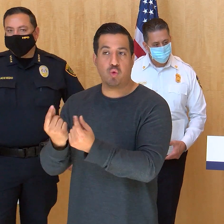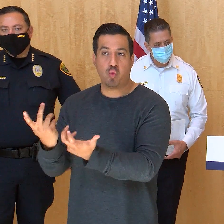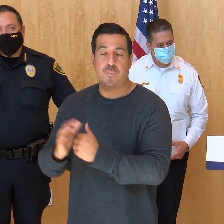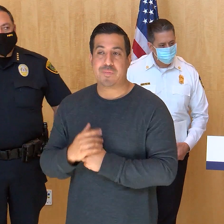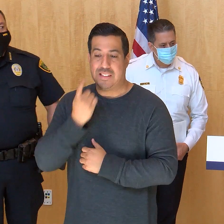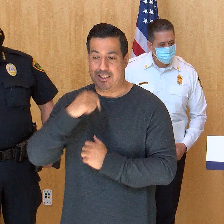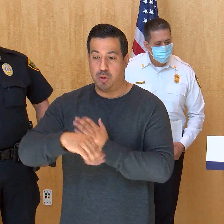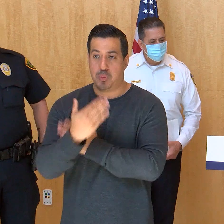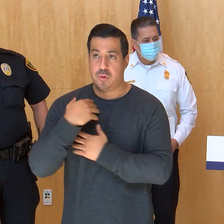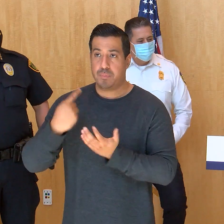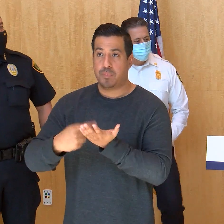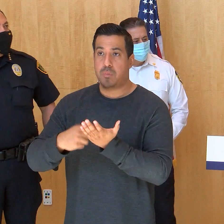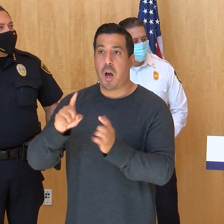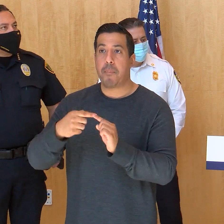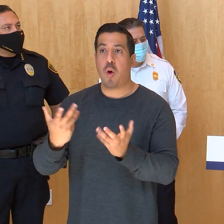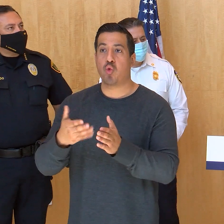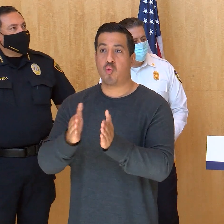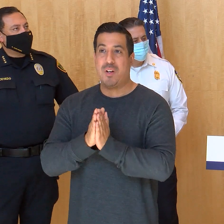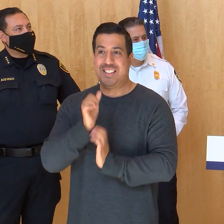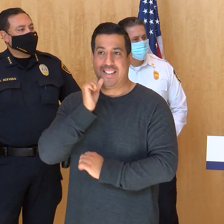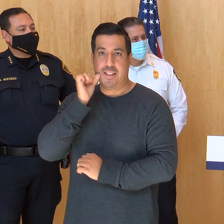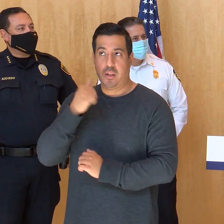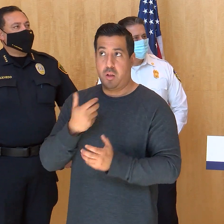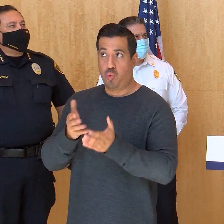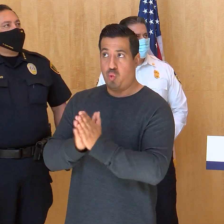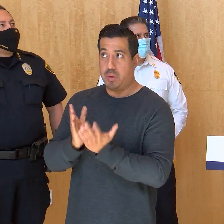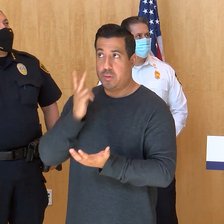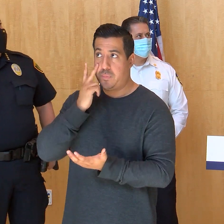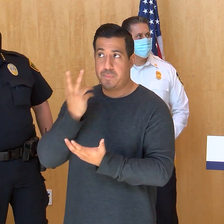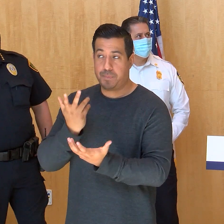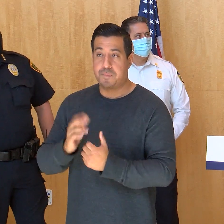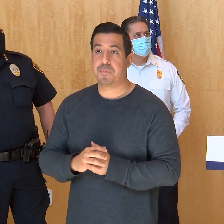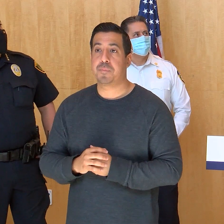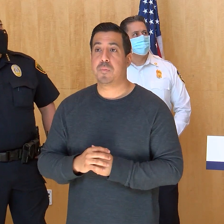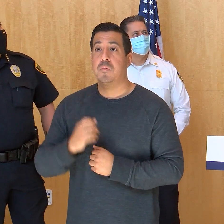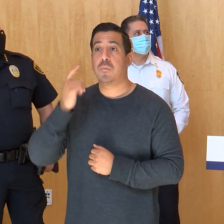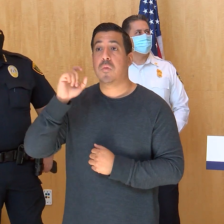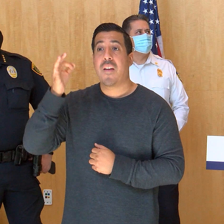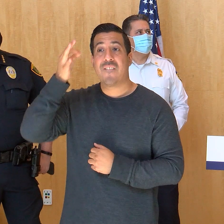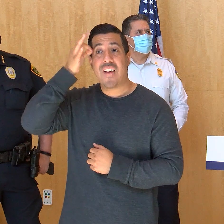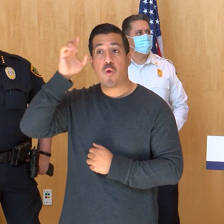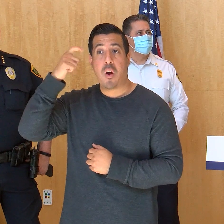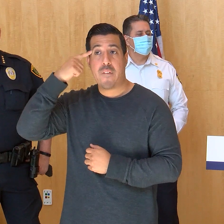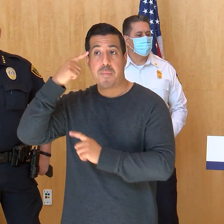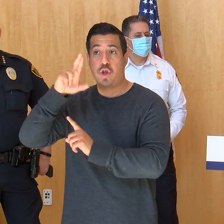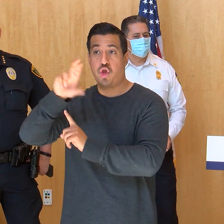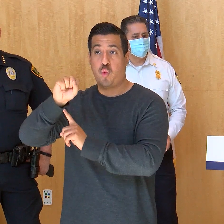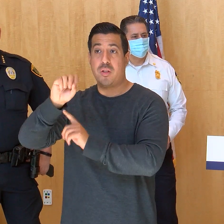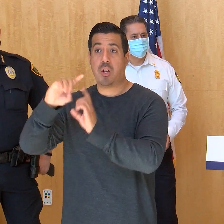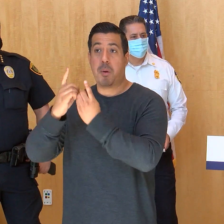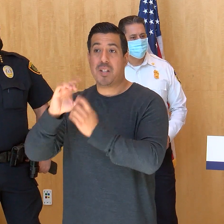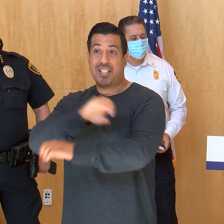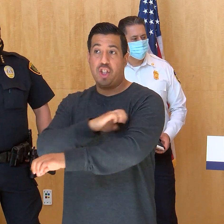morning about the request that we made yesterday. And so the federal government, now the U.S. Department of Energy,